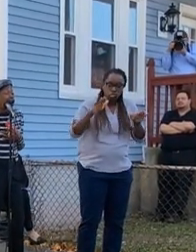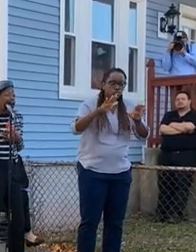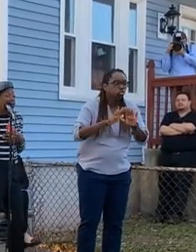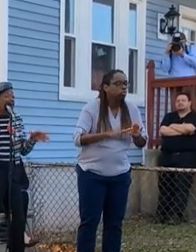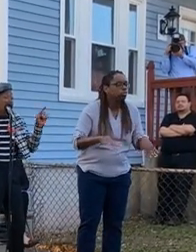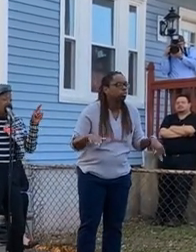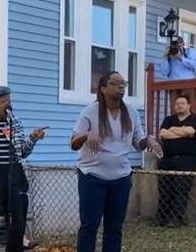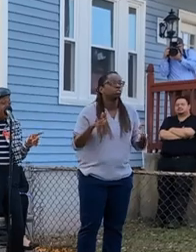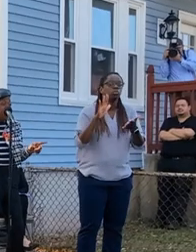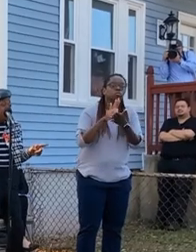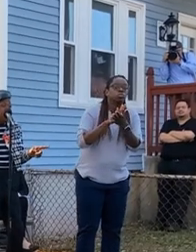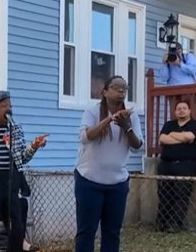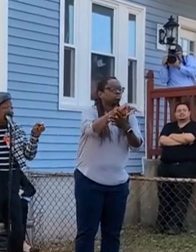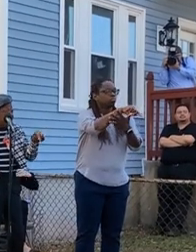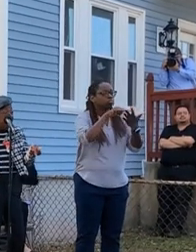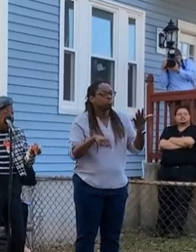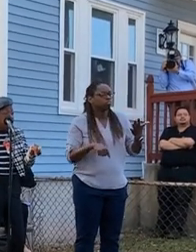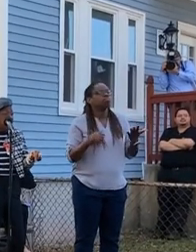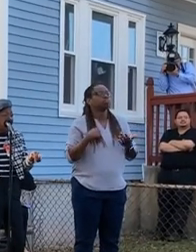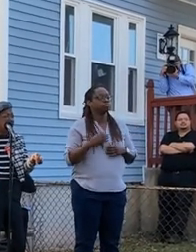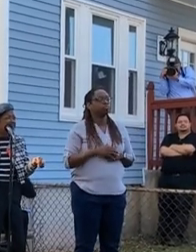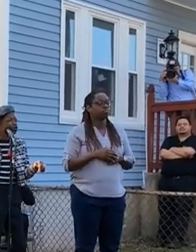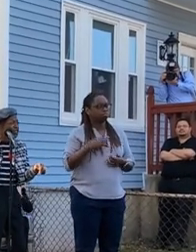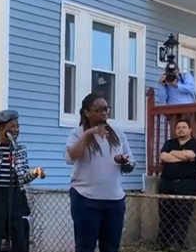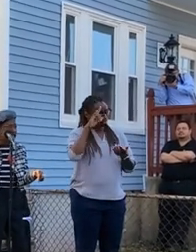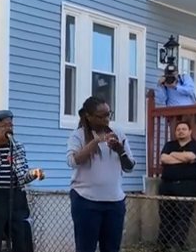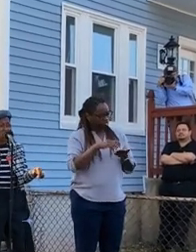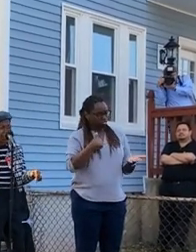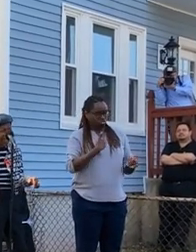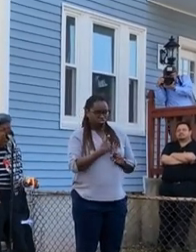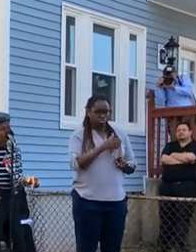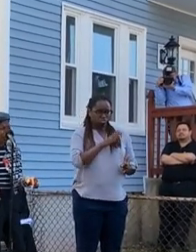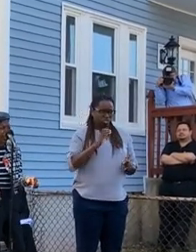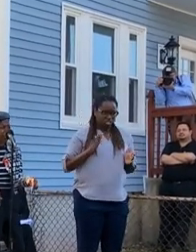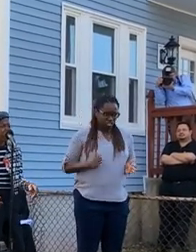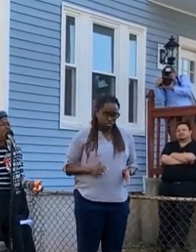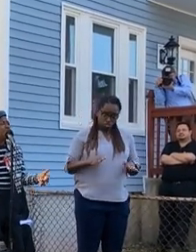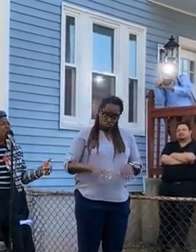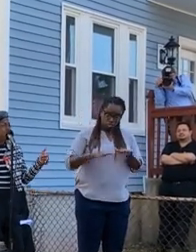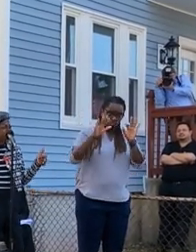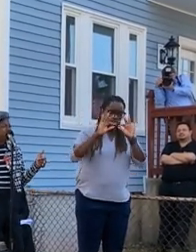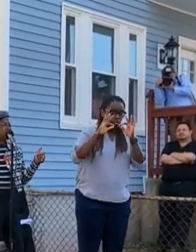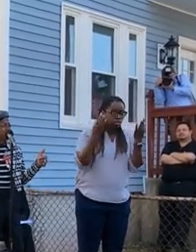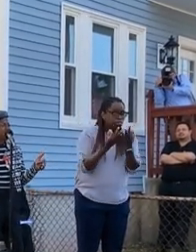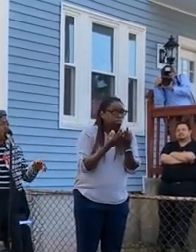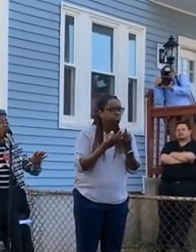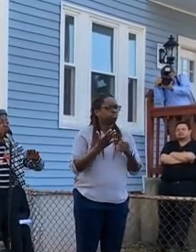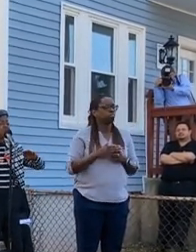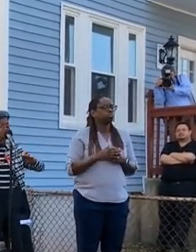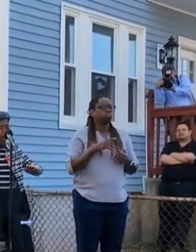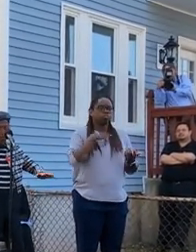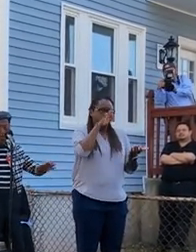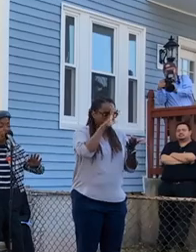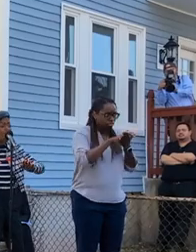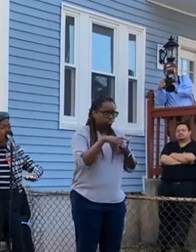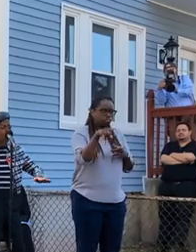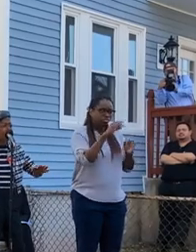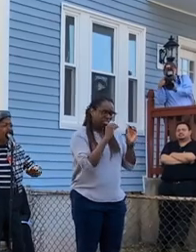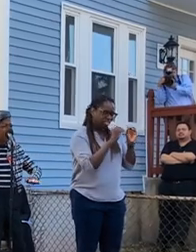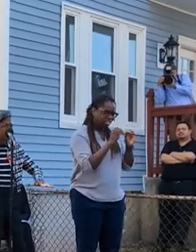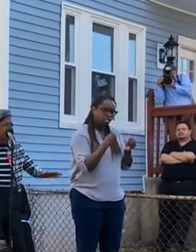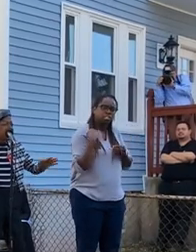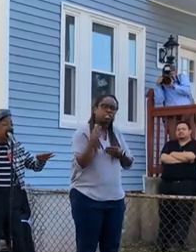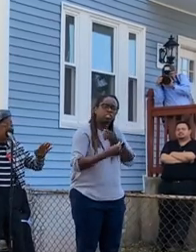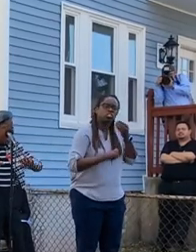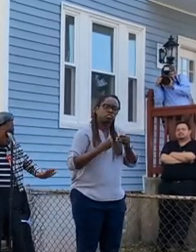When you grow up in a family that believes in Christ and you teach it to your next generation, it makes a difference and it stops all of